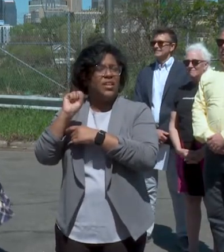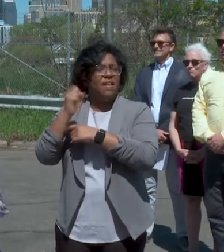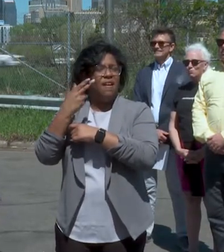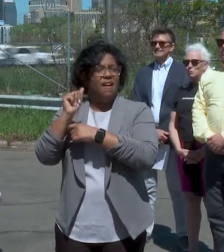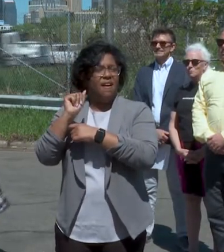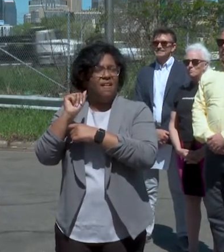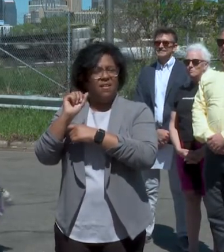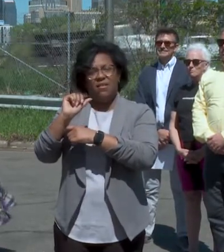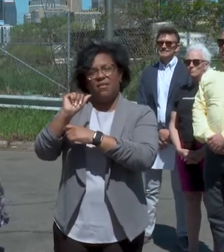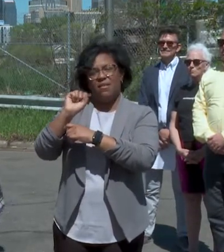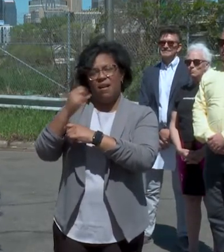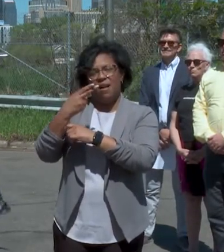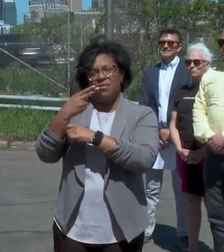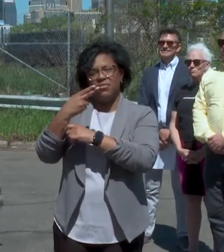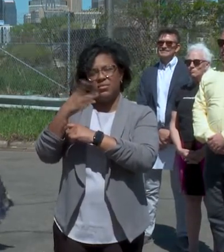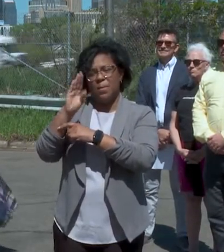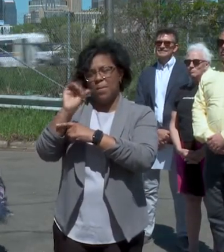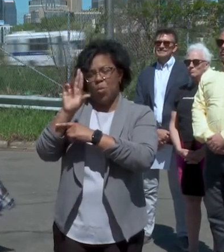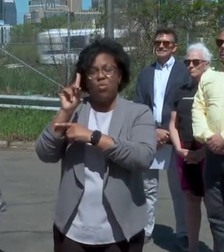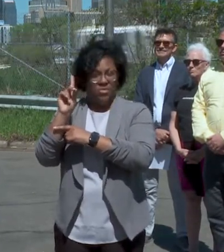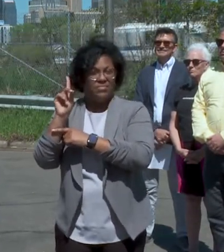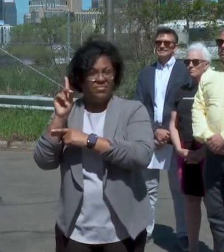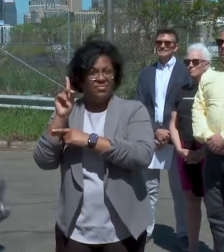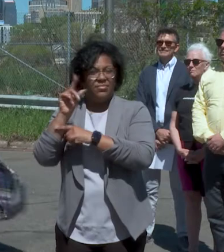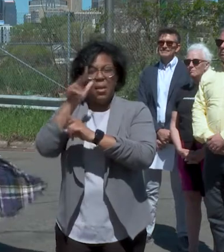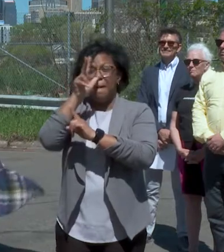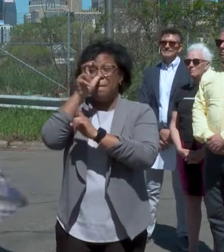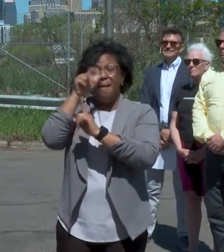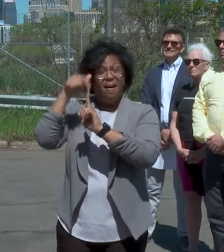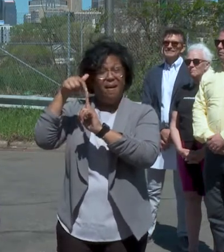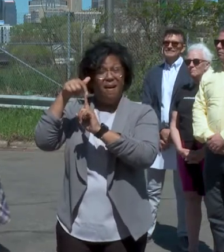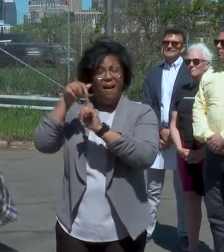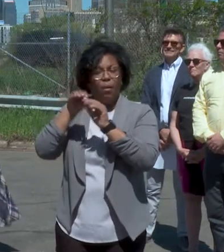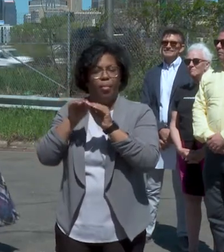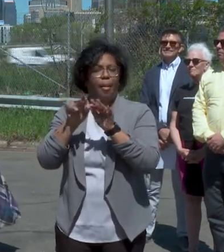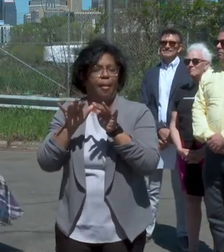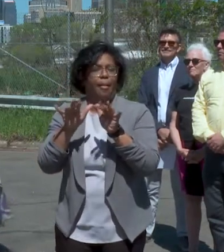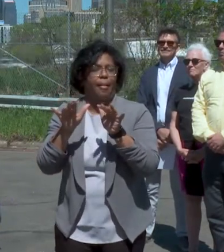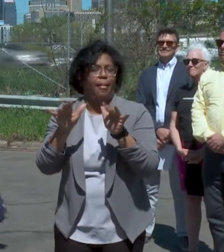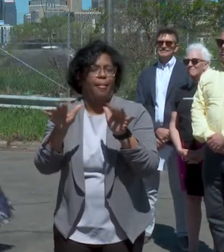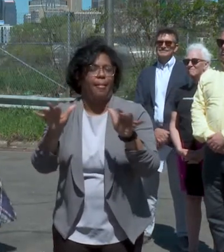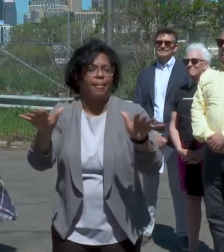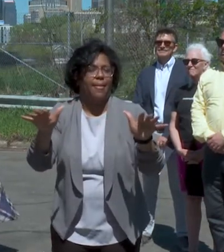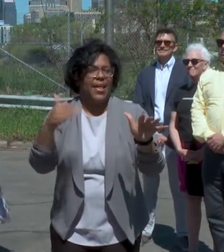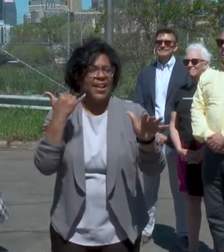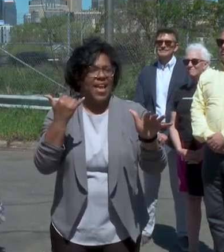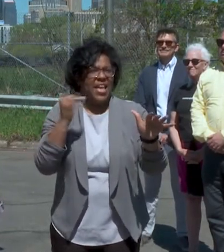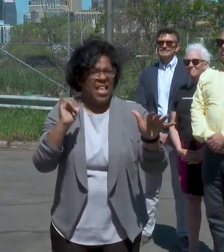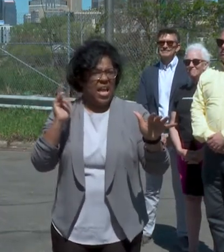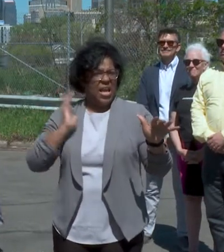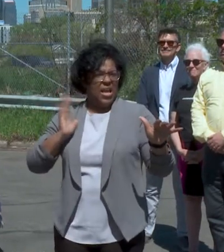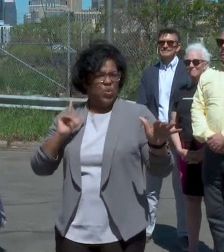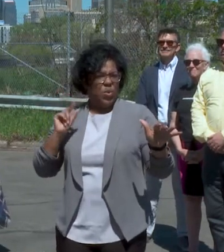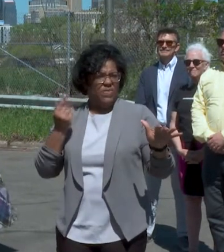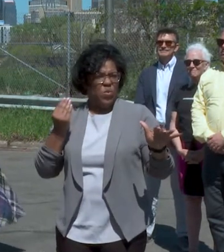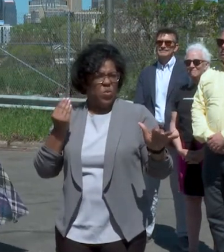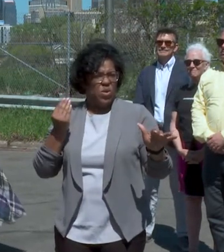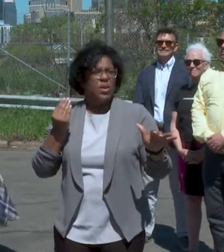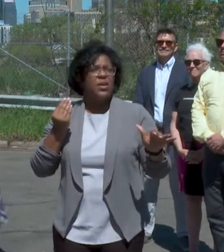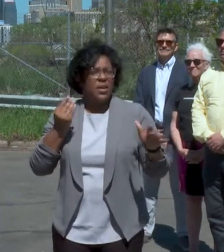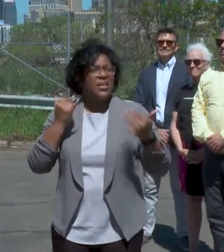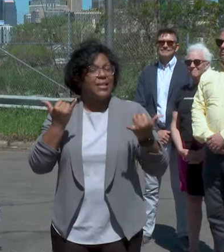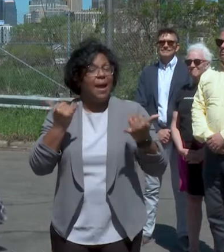canopy throughout Minneapolis. And now we have, and as we have prioritized adding, not just